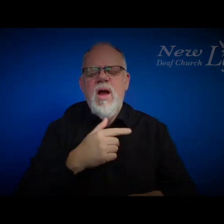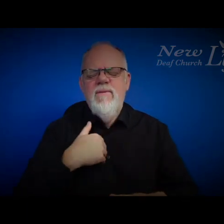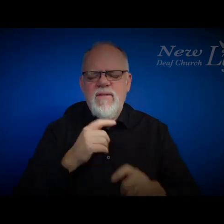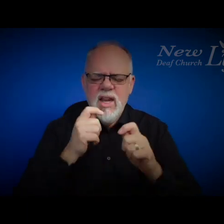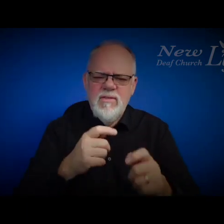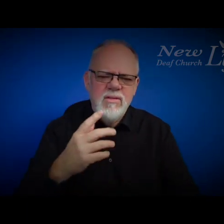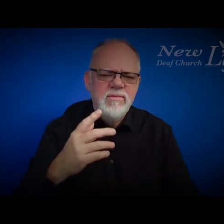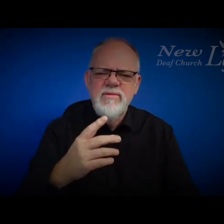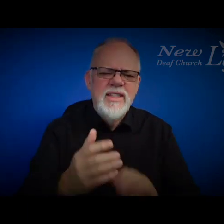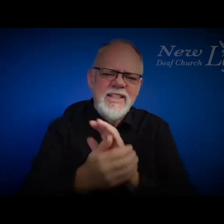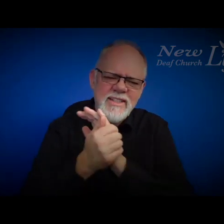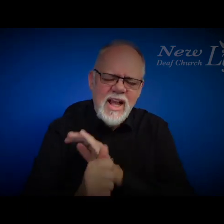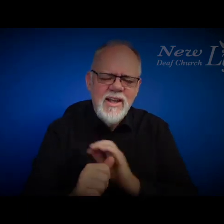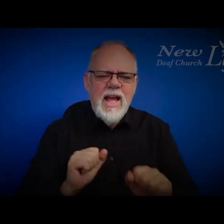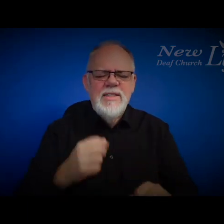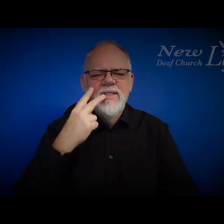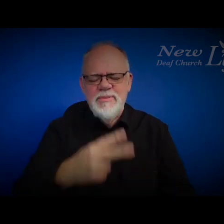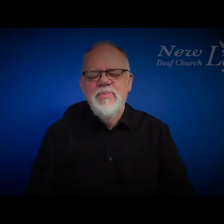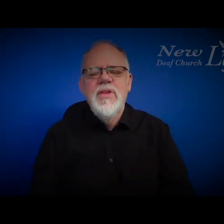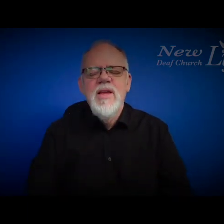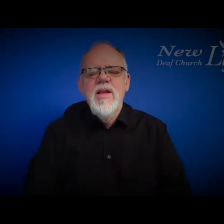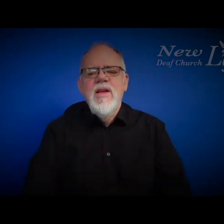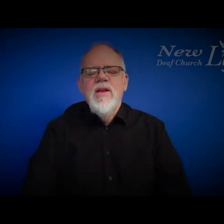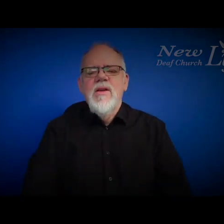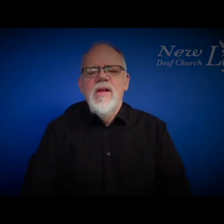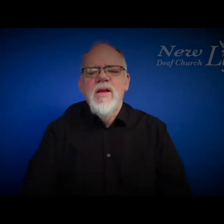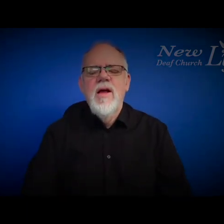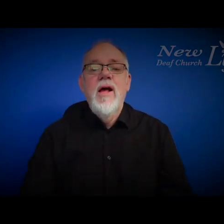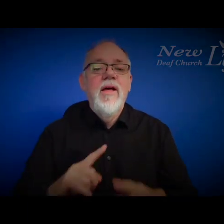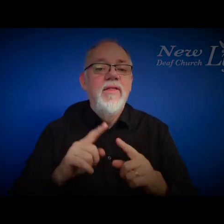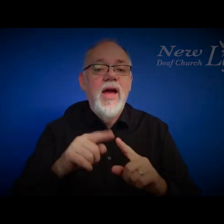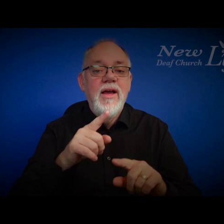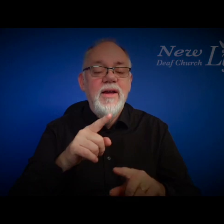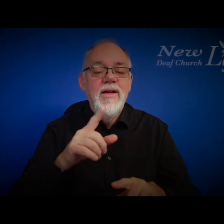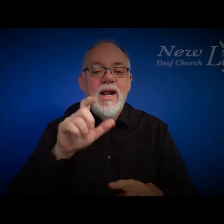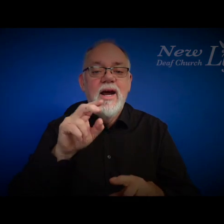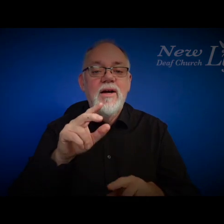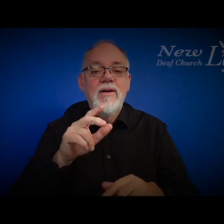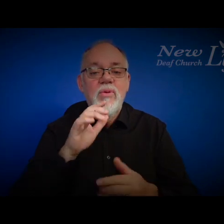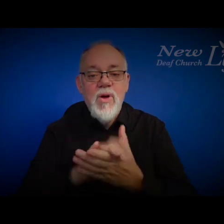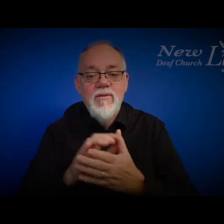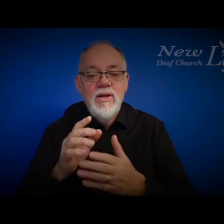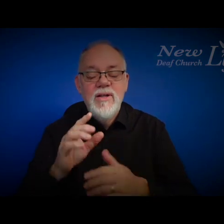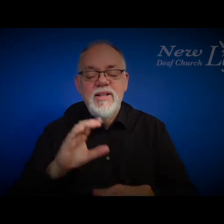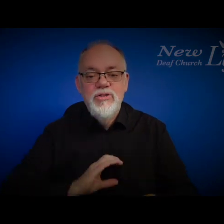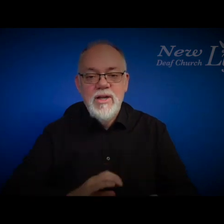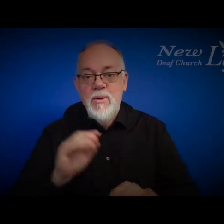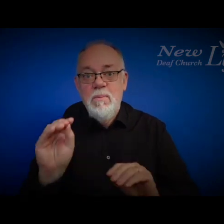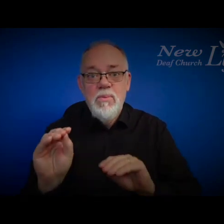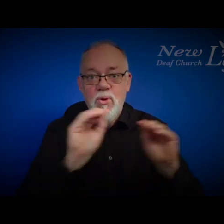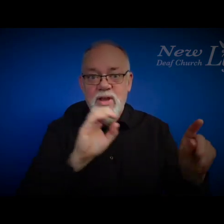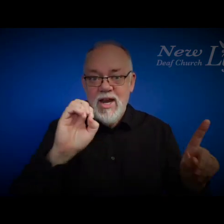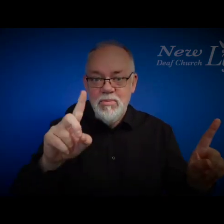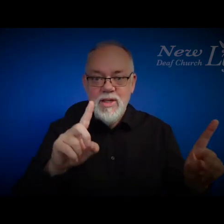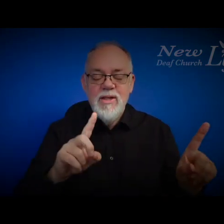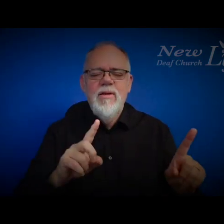to laugh, to really enjoy. Wonderful skill, I saw that. And then Ben and Christine moved to